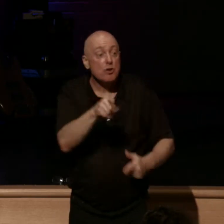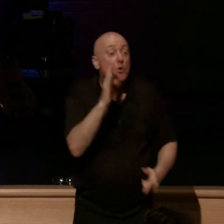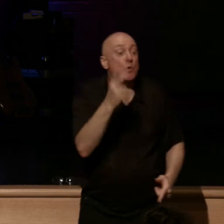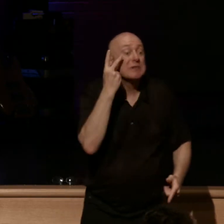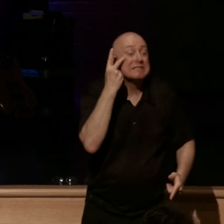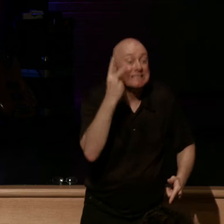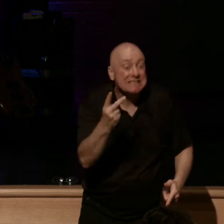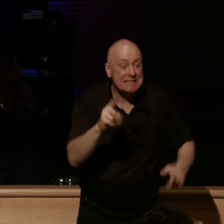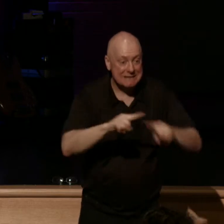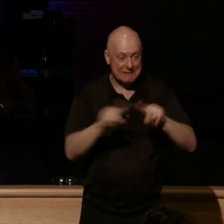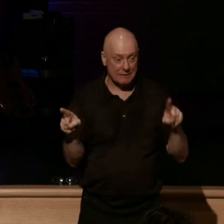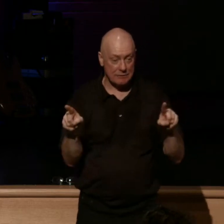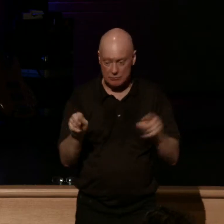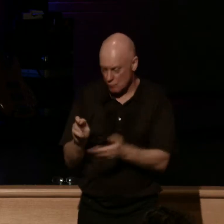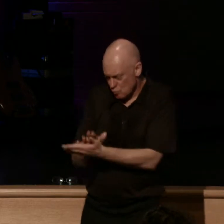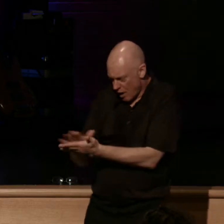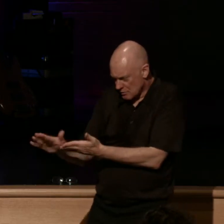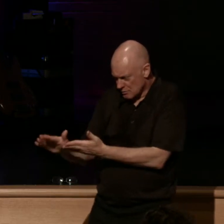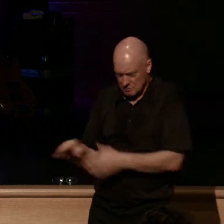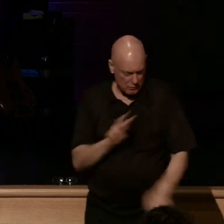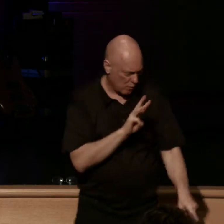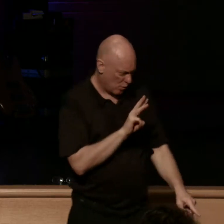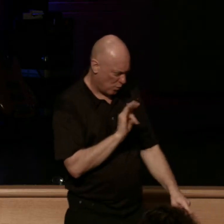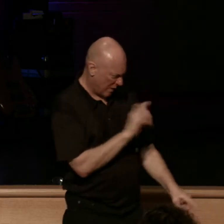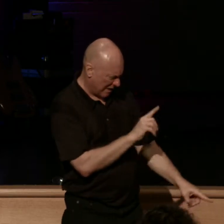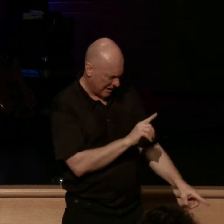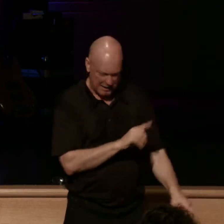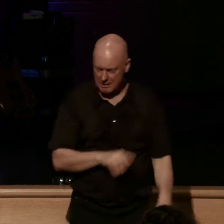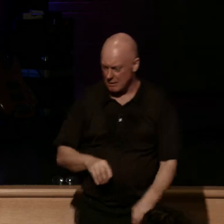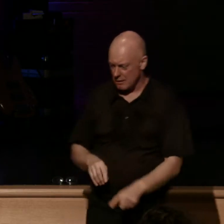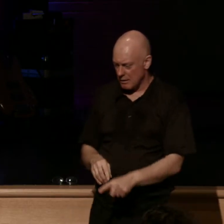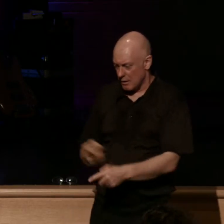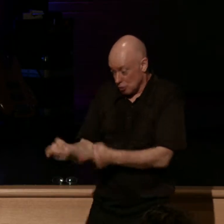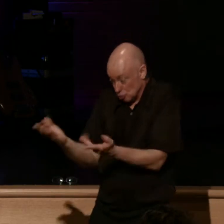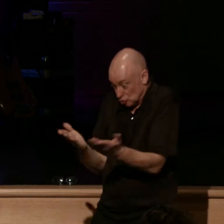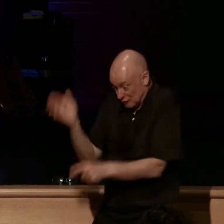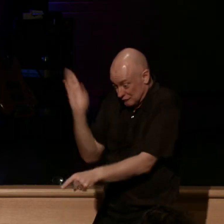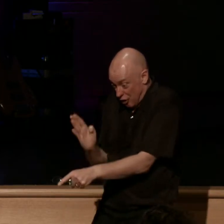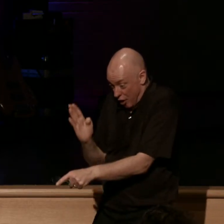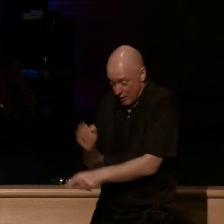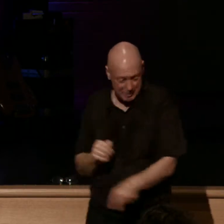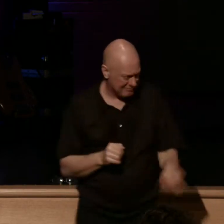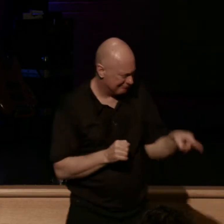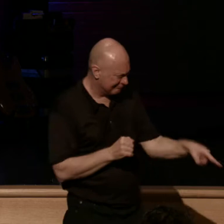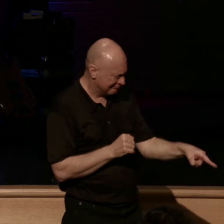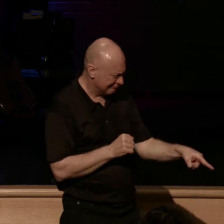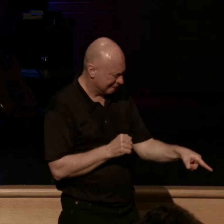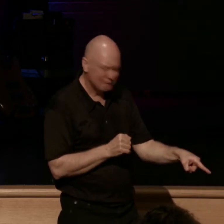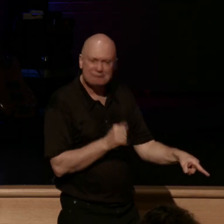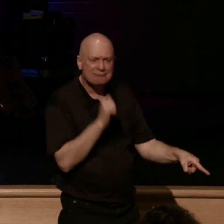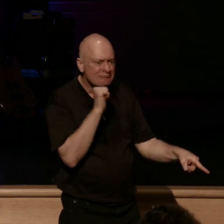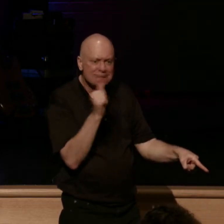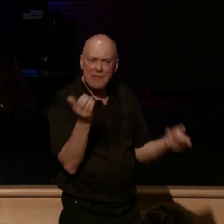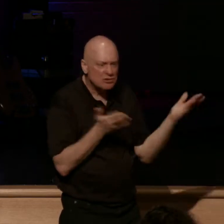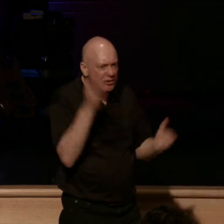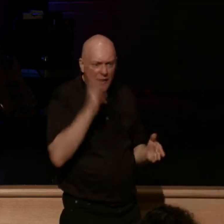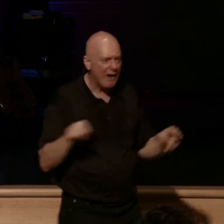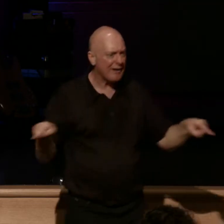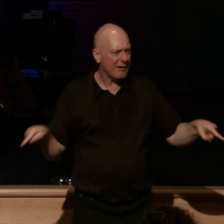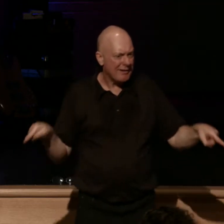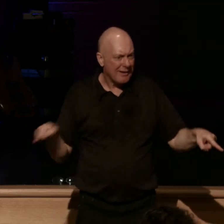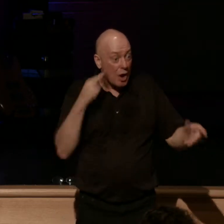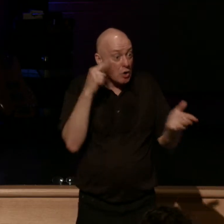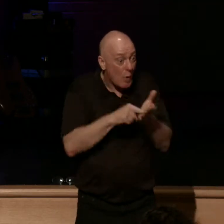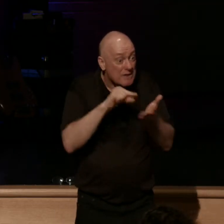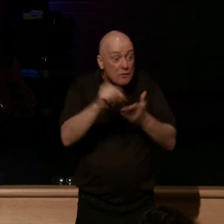the distinction between the righteous and the wicked, between the one who serves God and the one who does not serve him. So notice